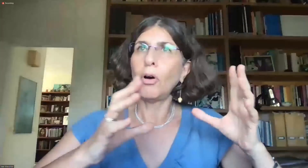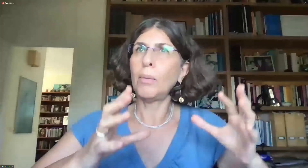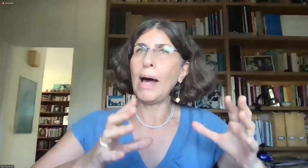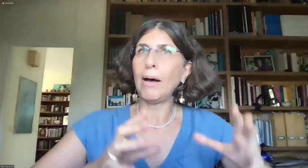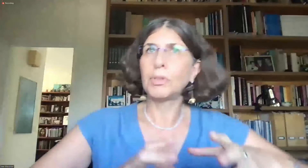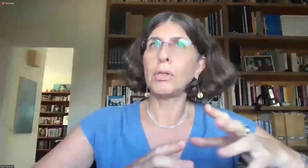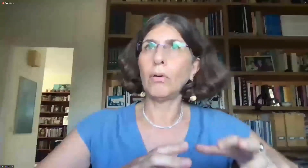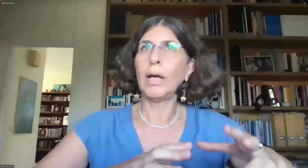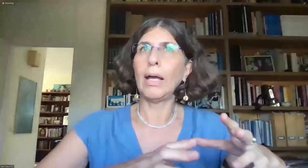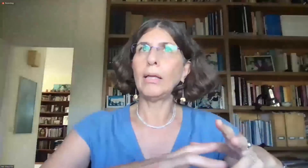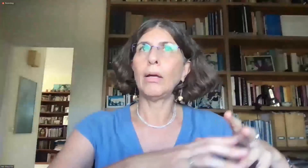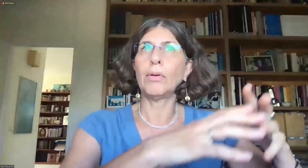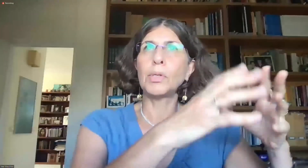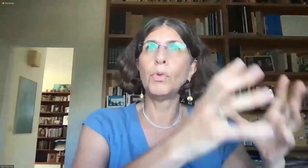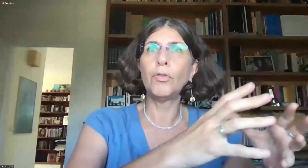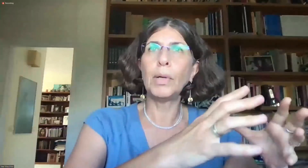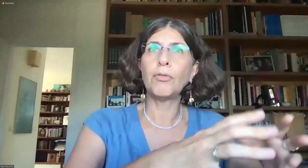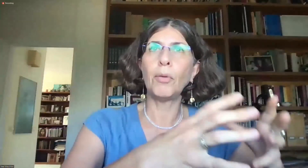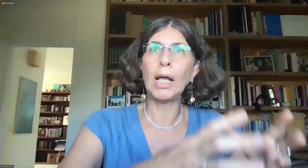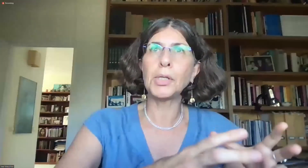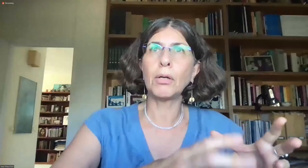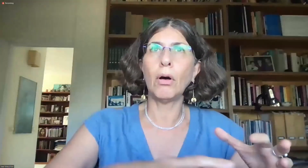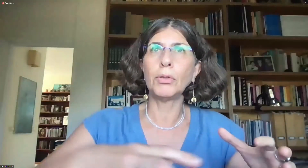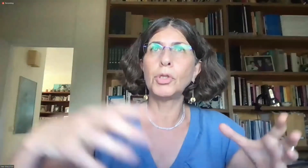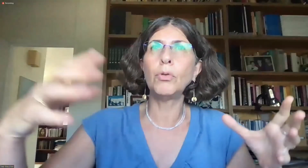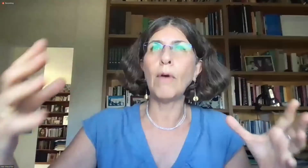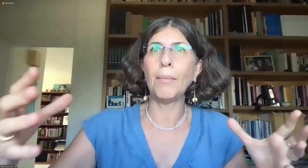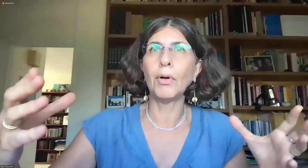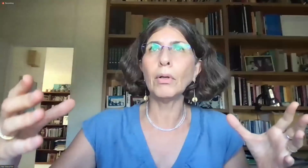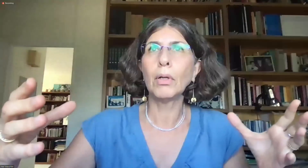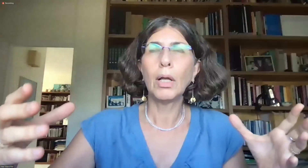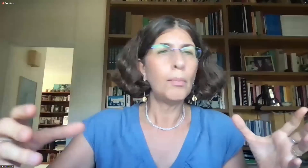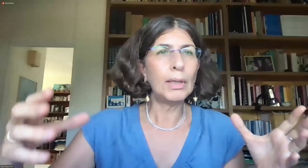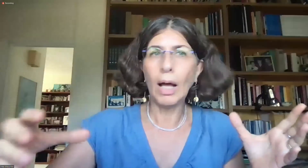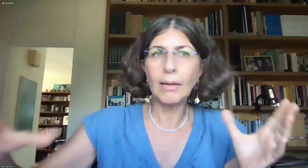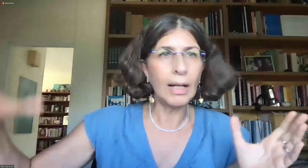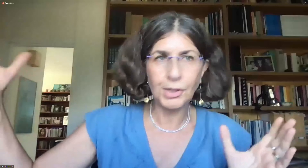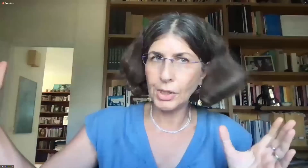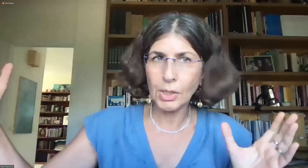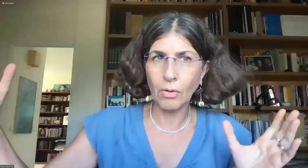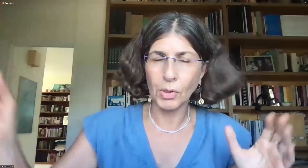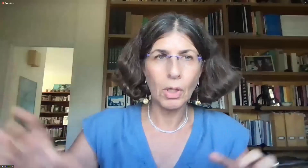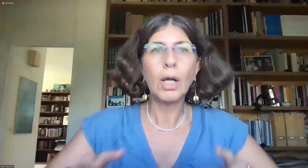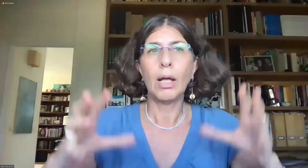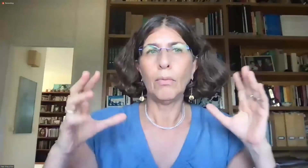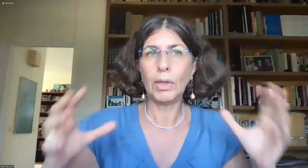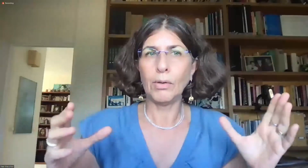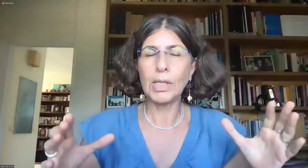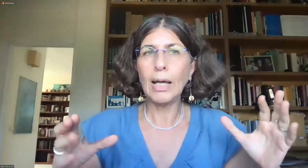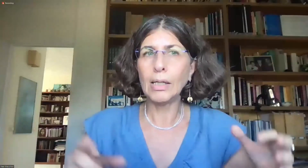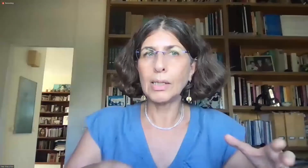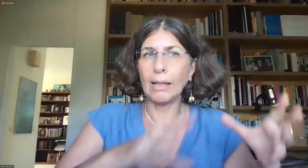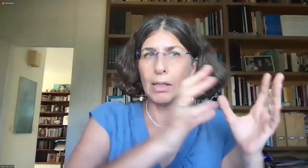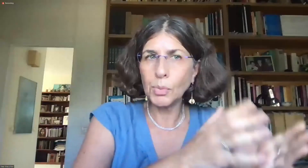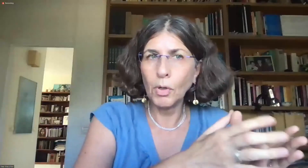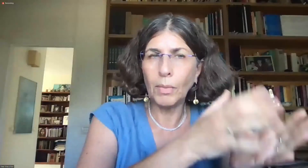they talk about, okay, there is movement from lexicon to grammar, but not then to discourse. What they're